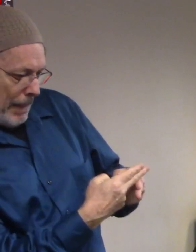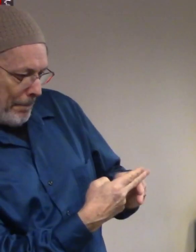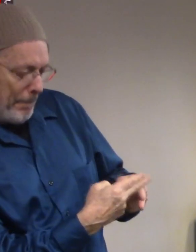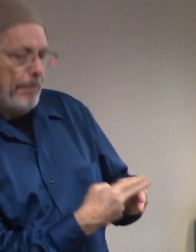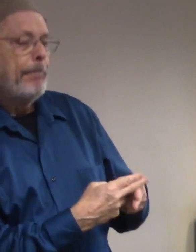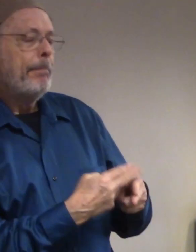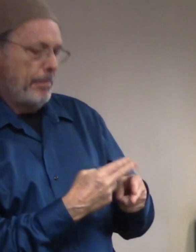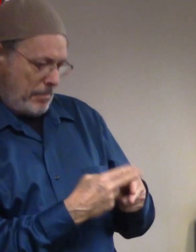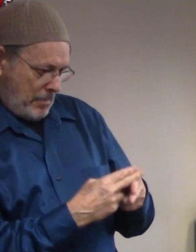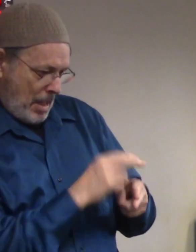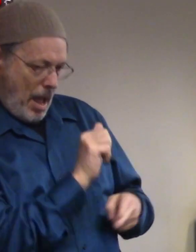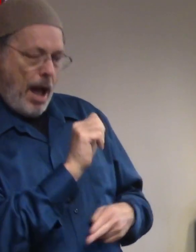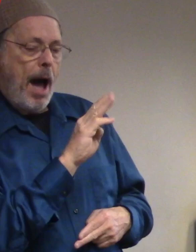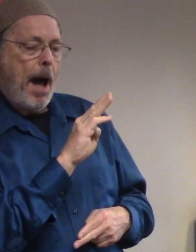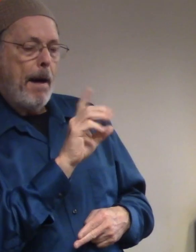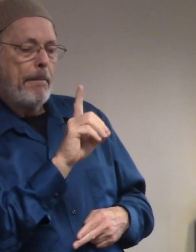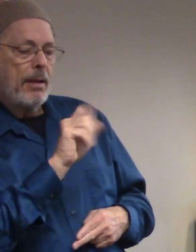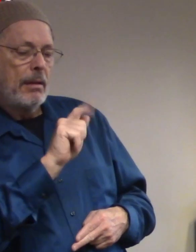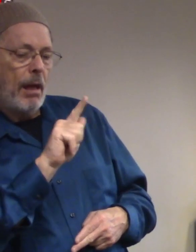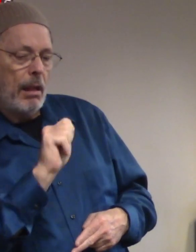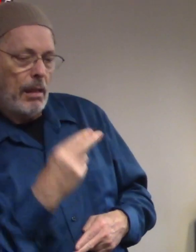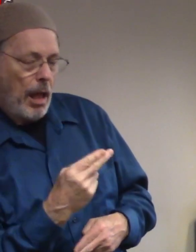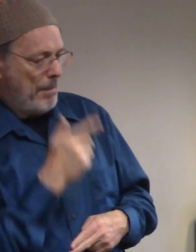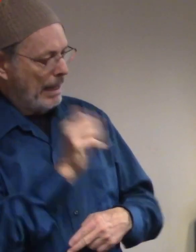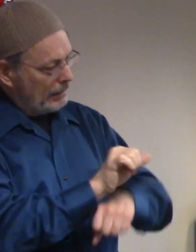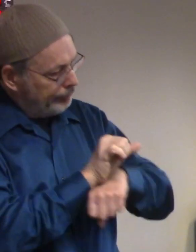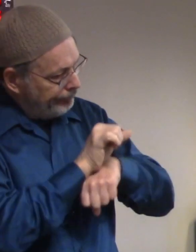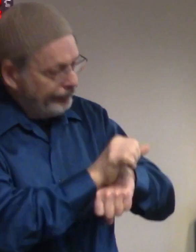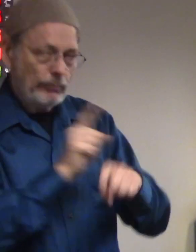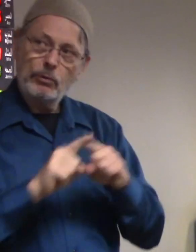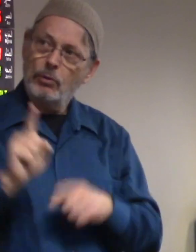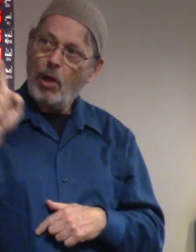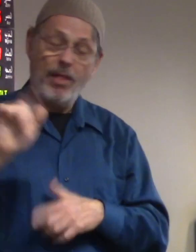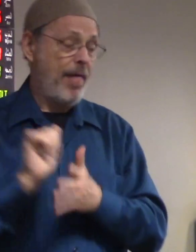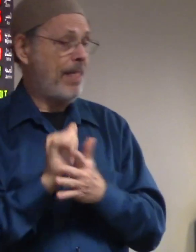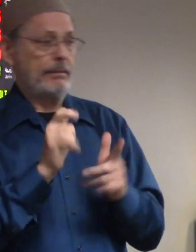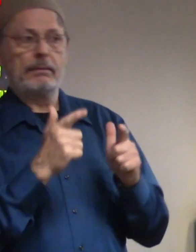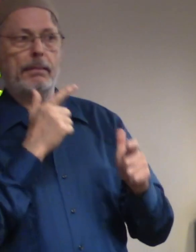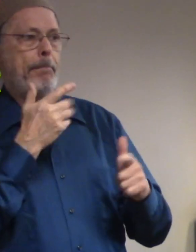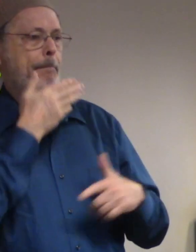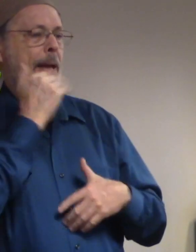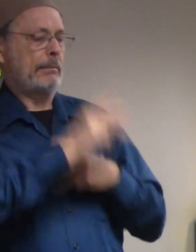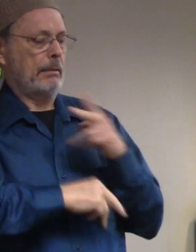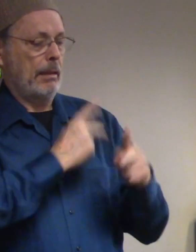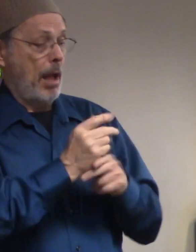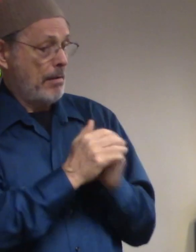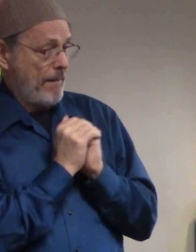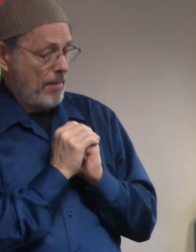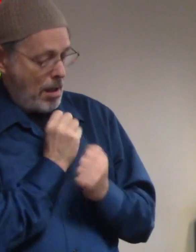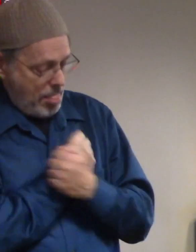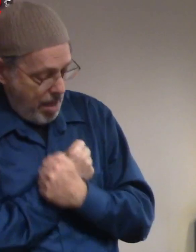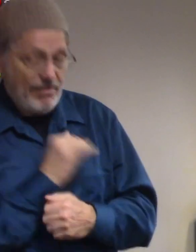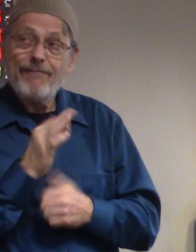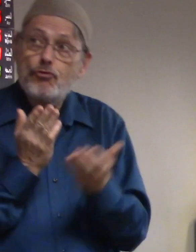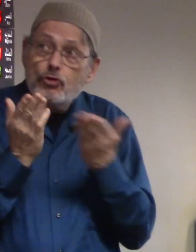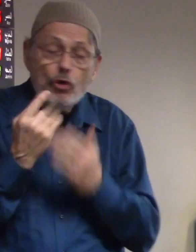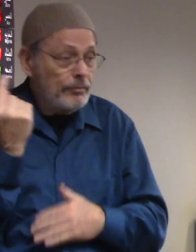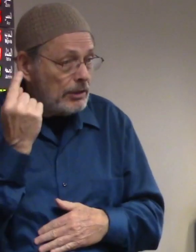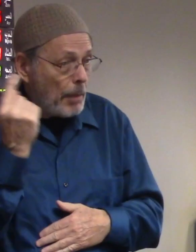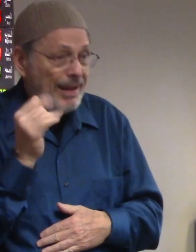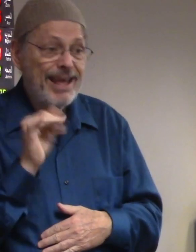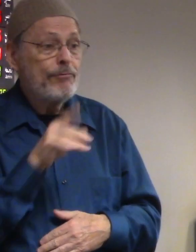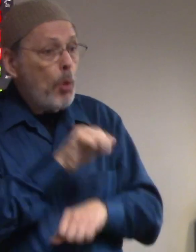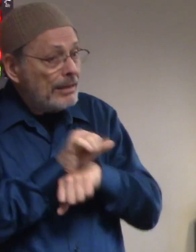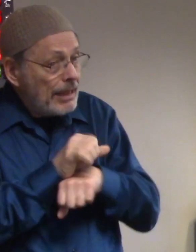He is the slave of Allah, and servitude and slavehood is the greatest form of love. If you love, if you serve somebody and you